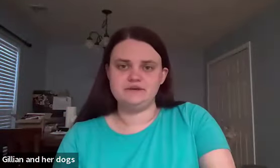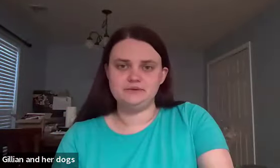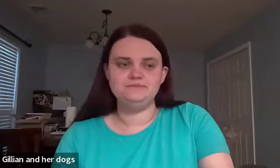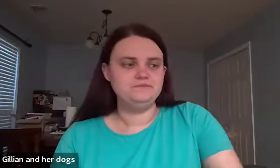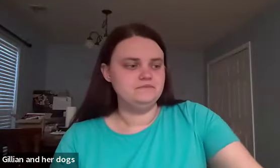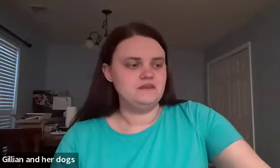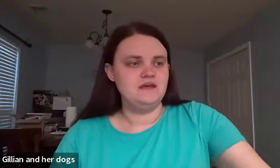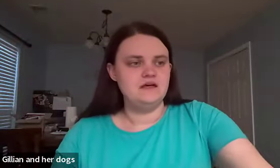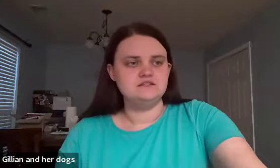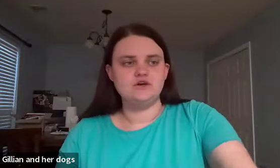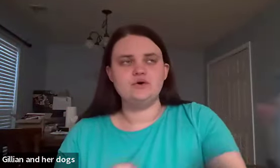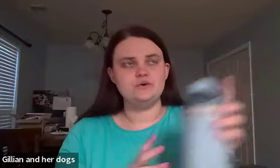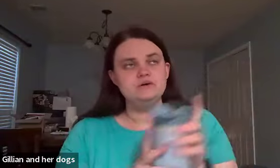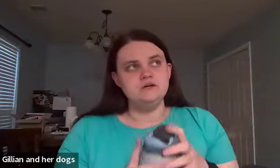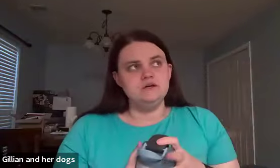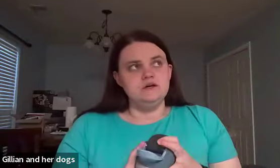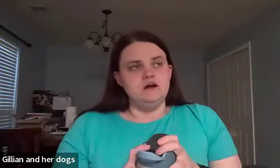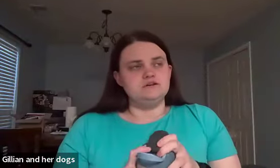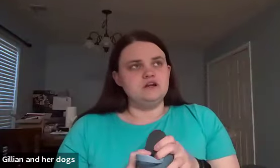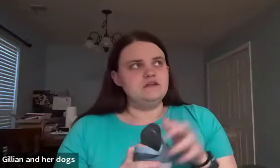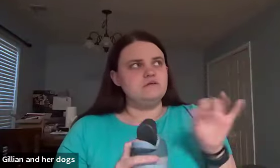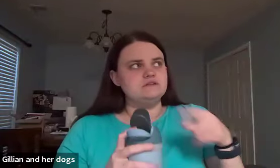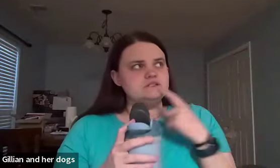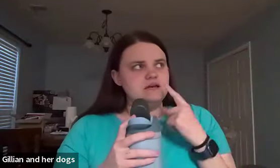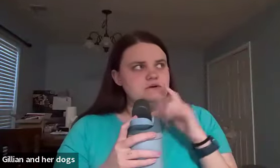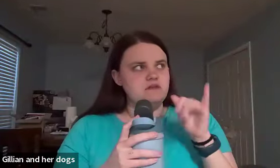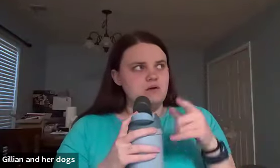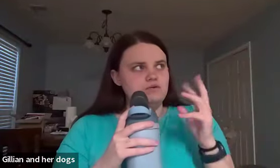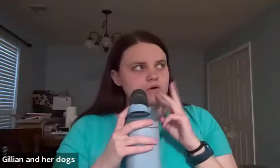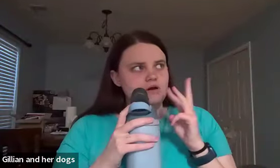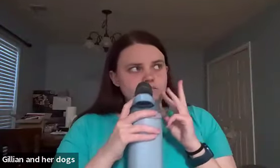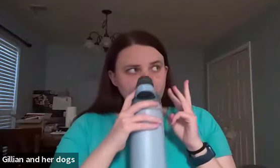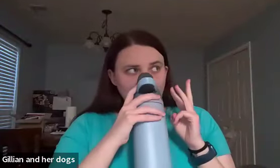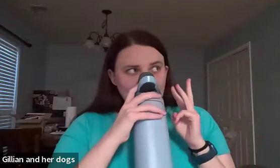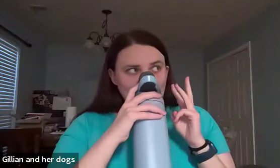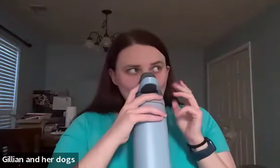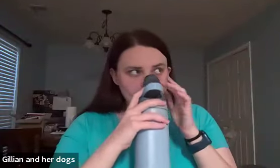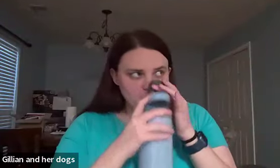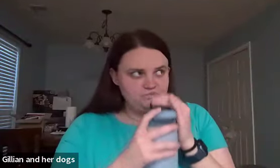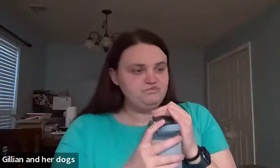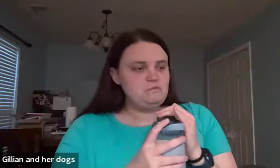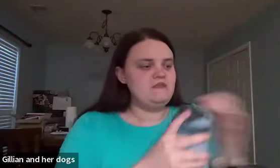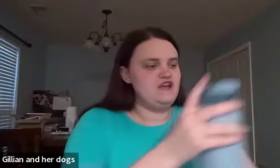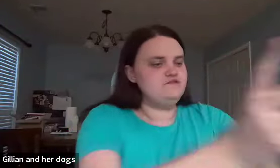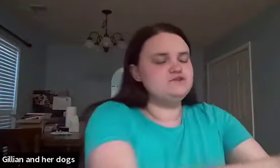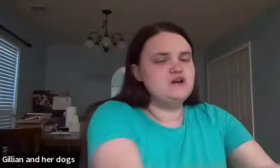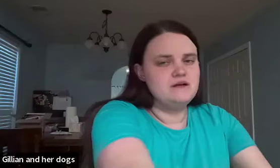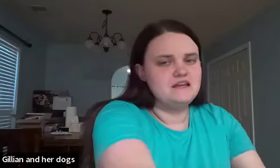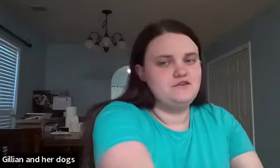it better. So I'm trying to think what I was going to say with that, with water. If you were talking about like if you